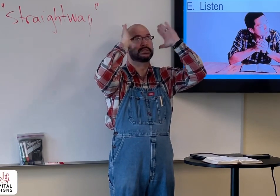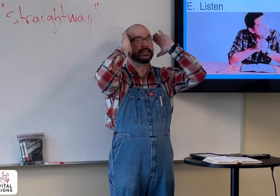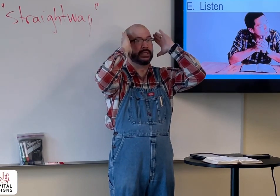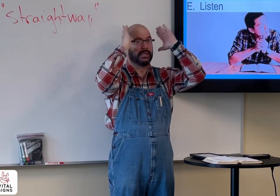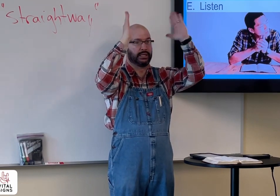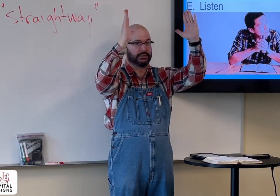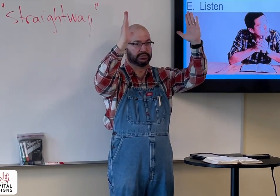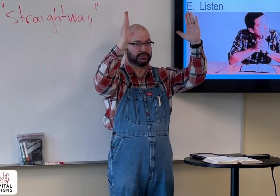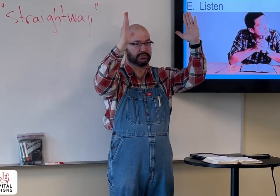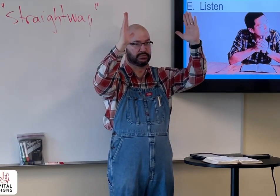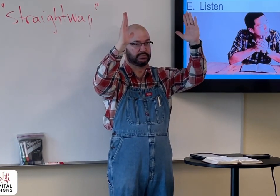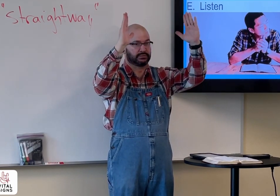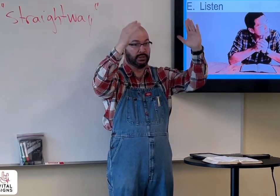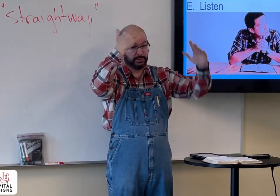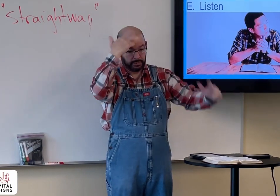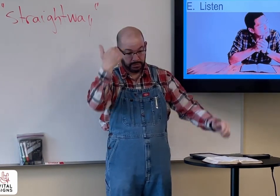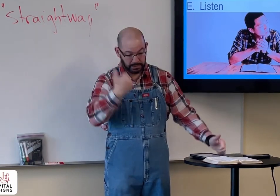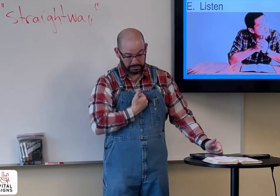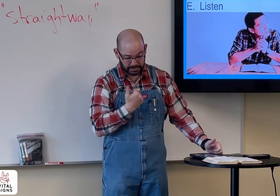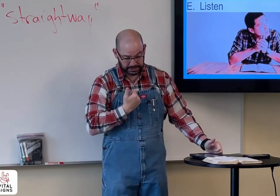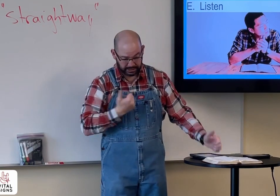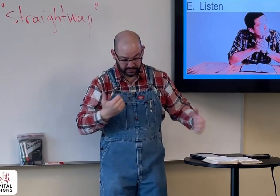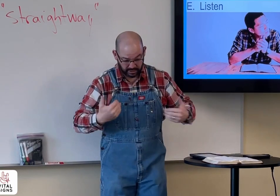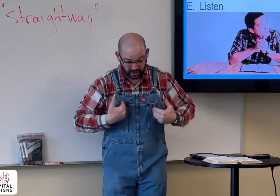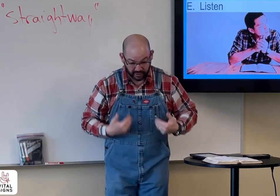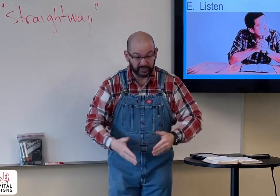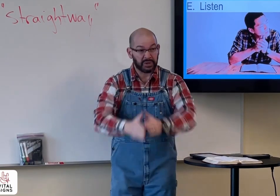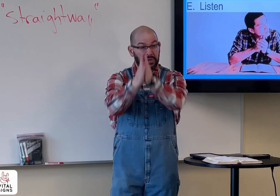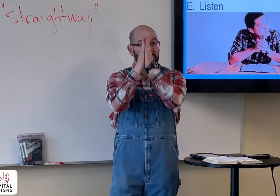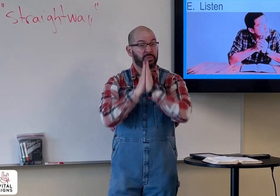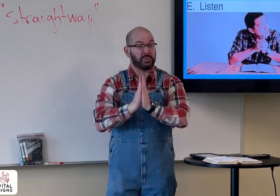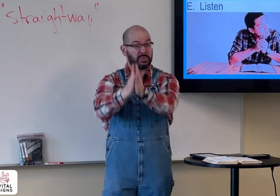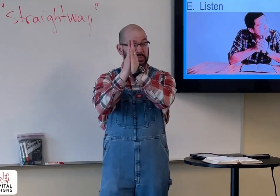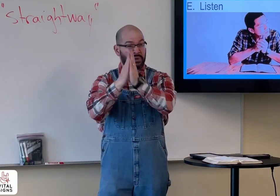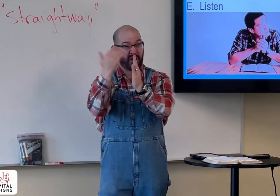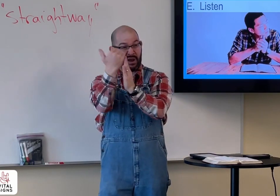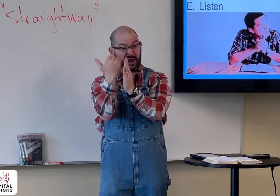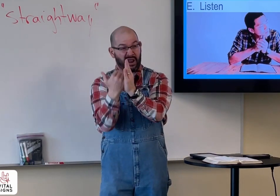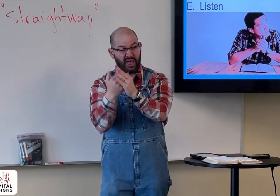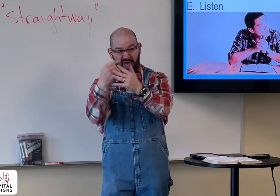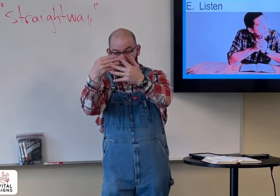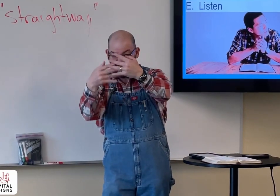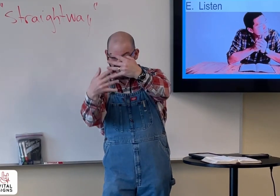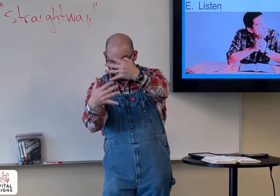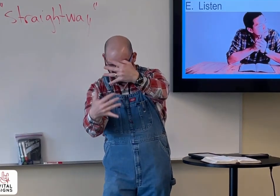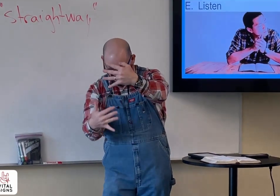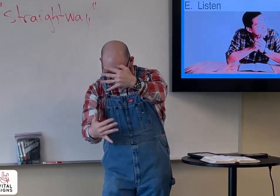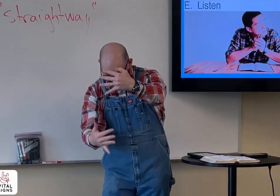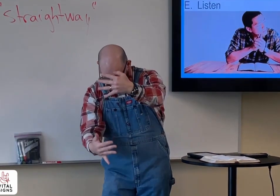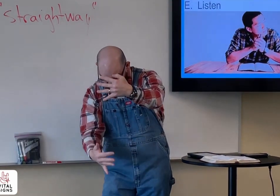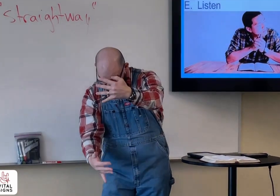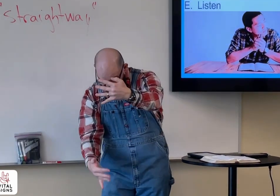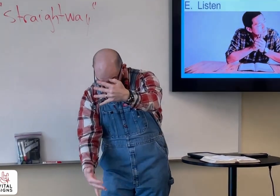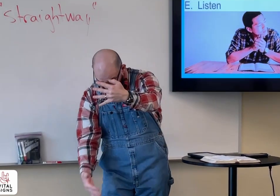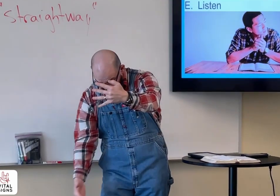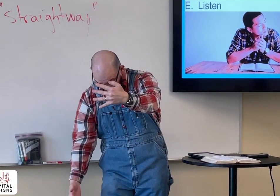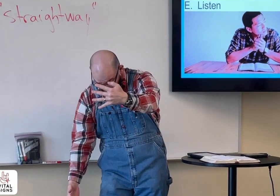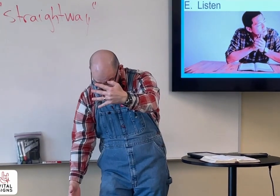be quiet and focus on Him. I know myself, when I pray, I got this long list of things that I pray